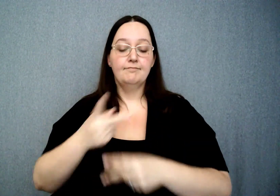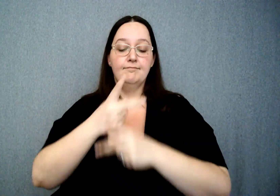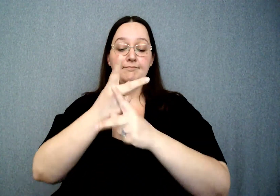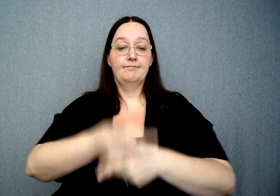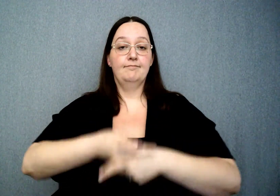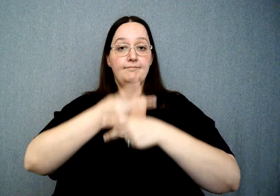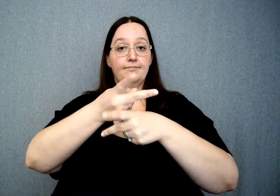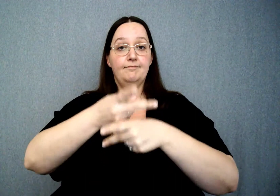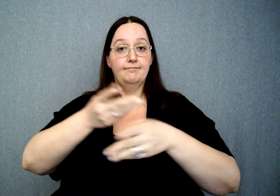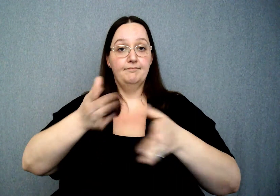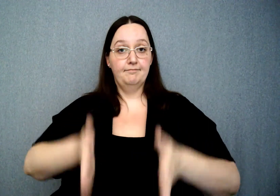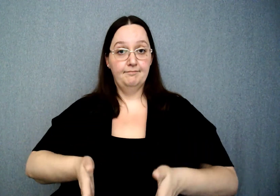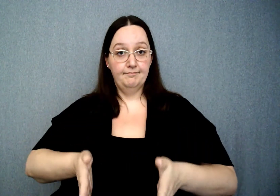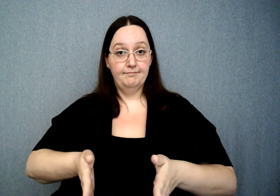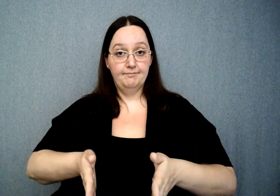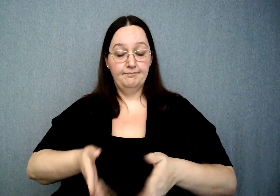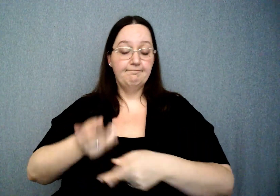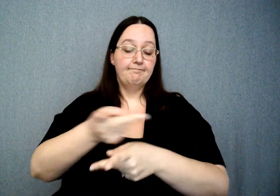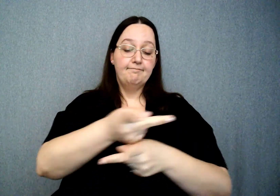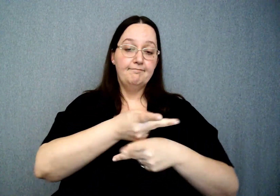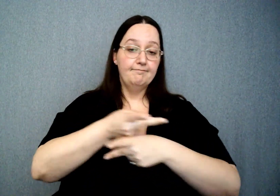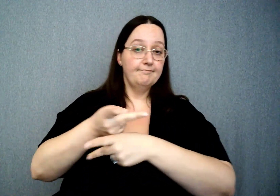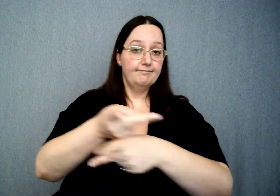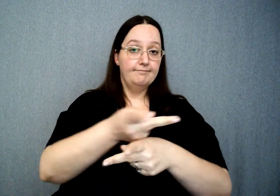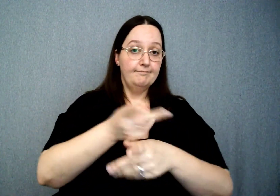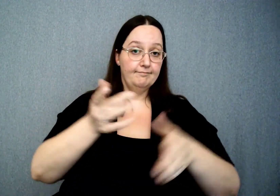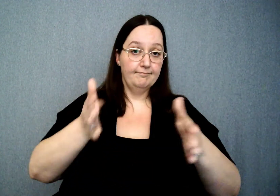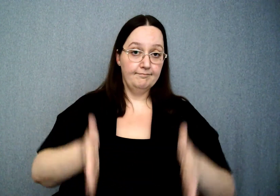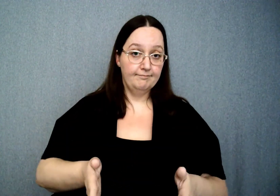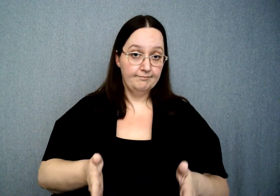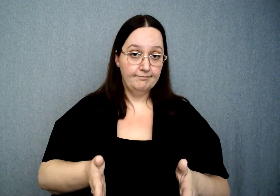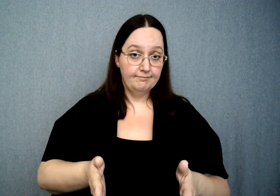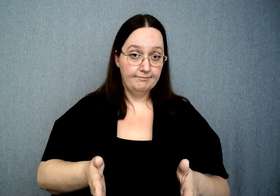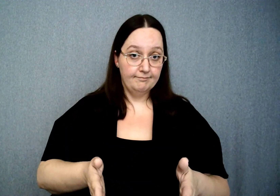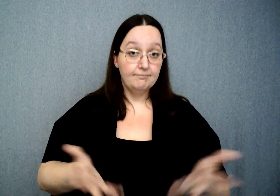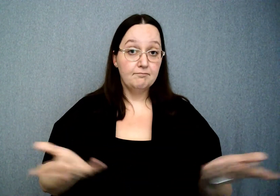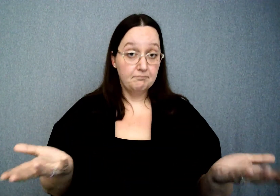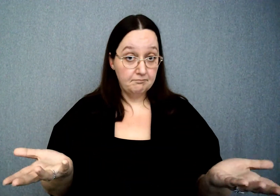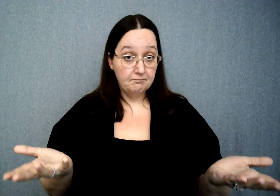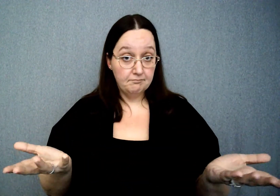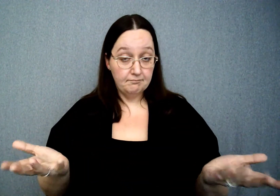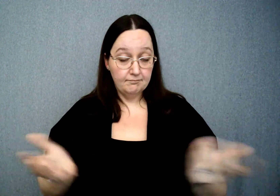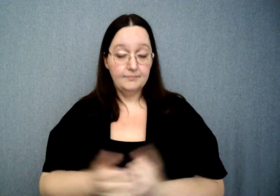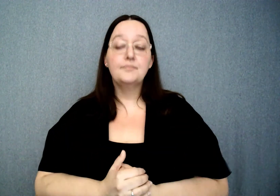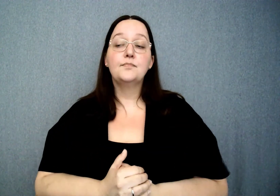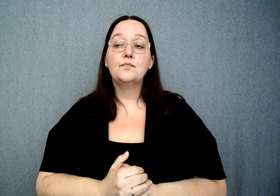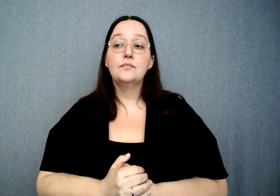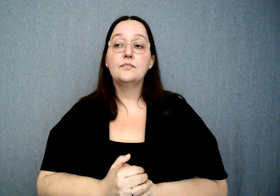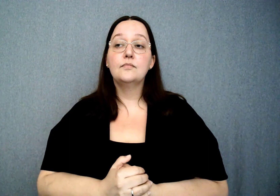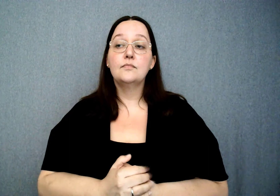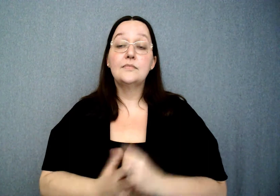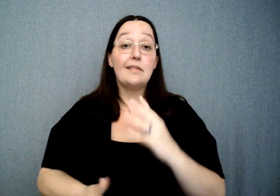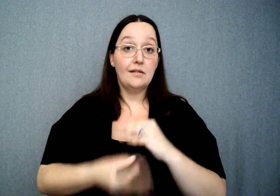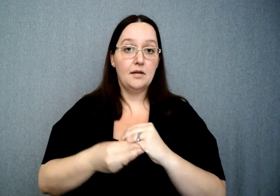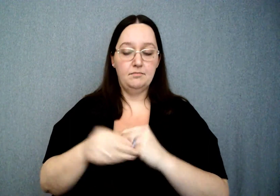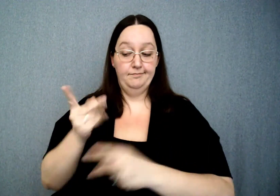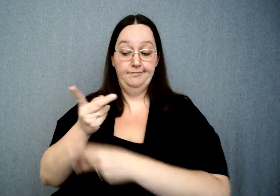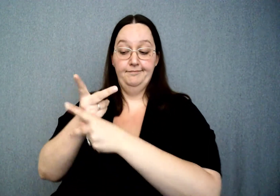suffix. Caretaker or caretaker. This can be used for babysitter as well.